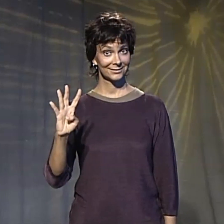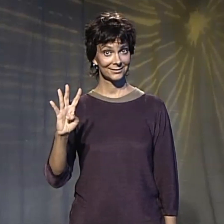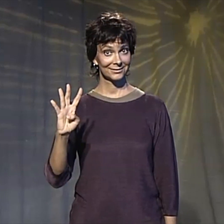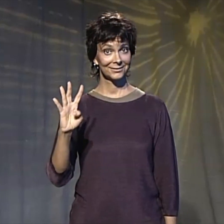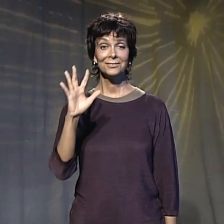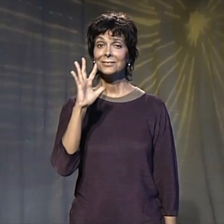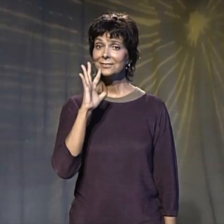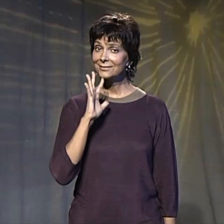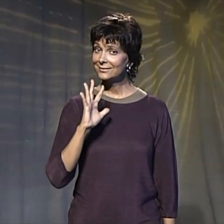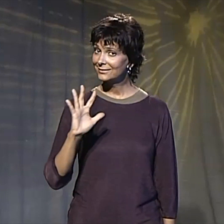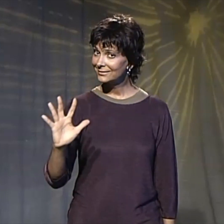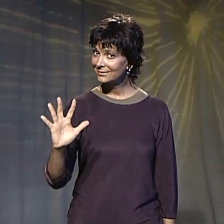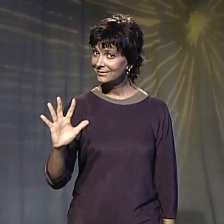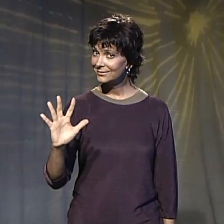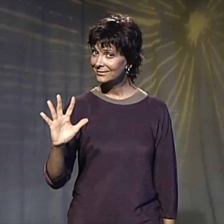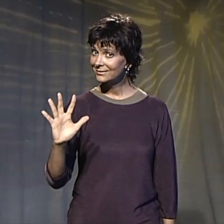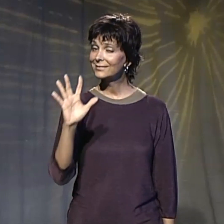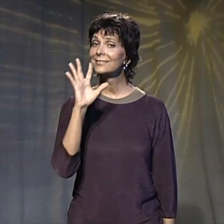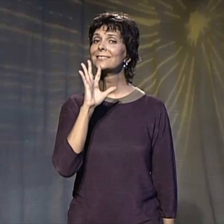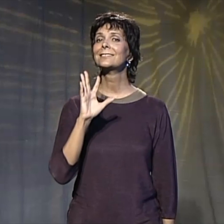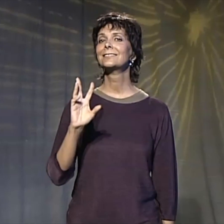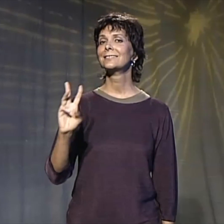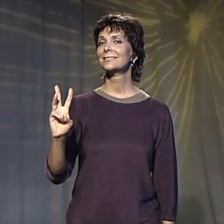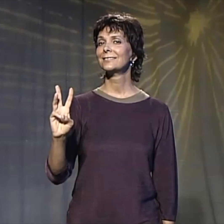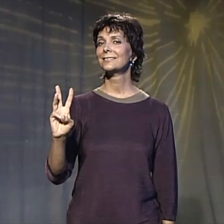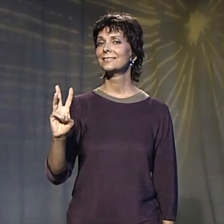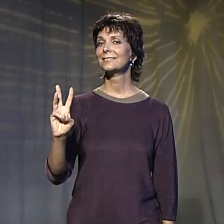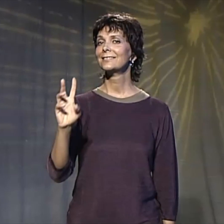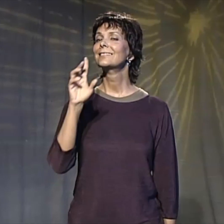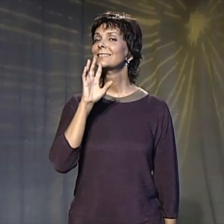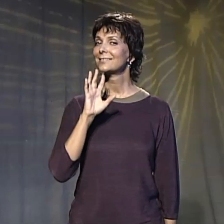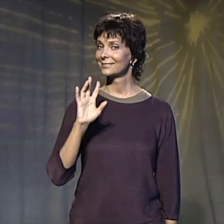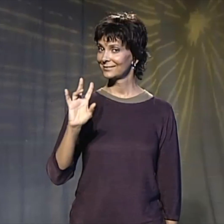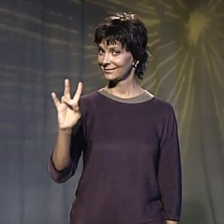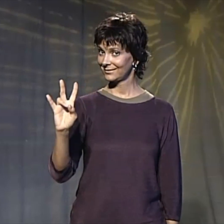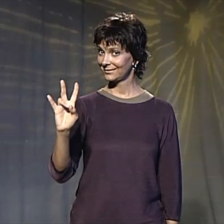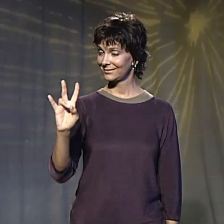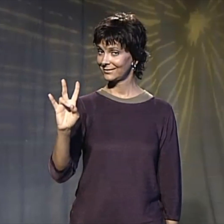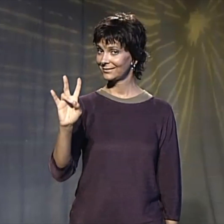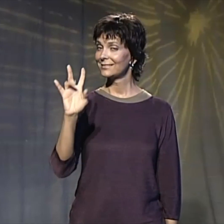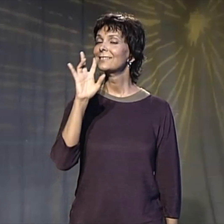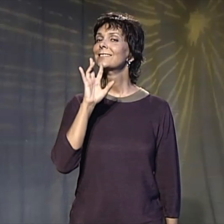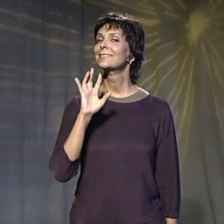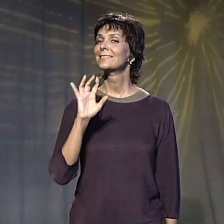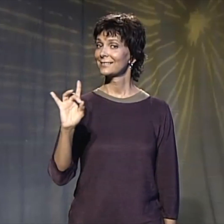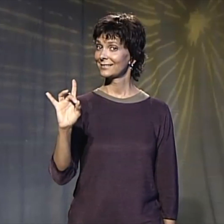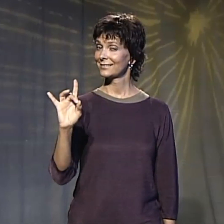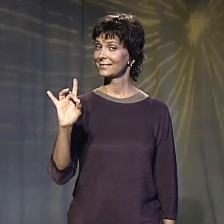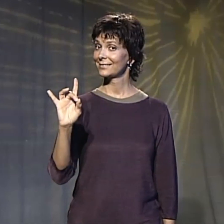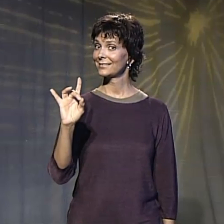old, 5 years old, 6 years old, 7 years old, 8 years